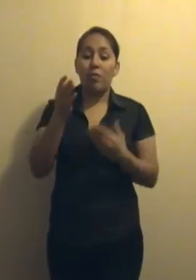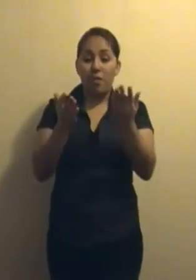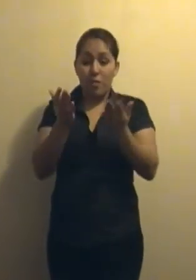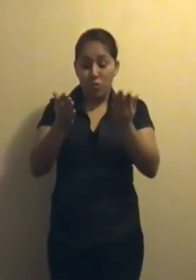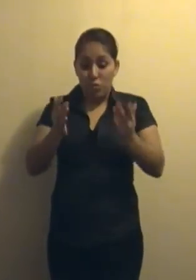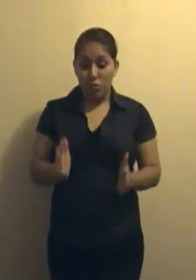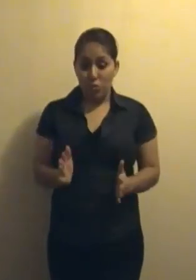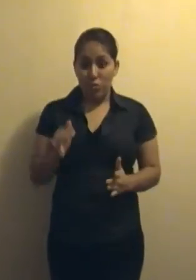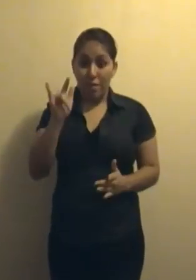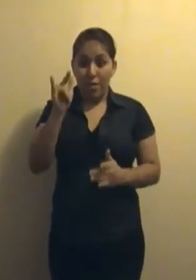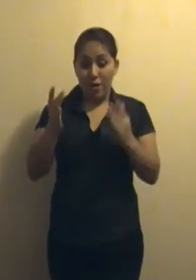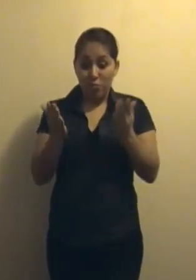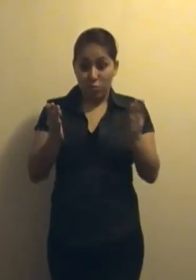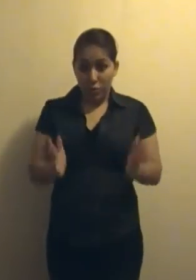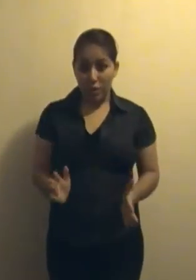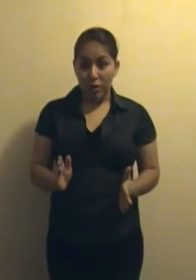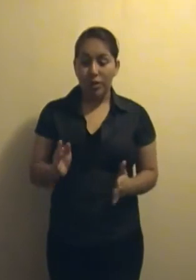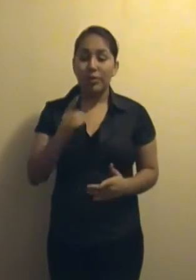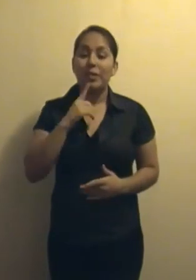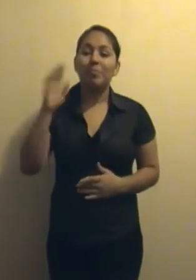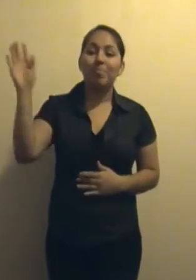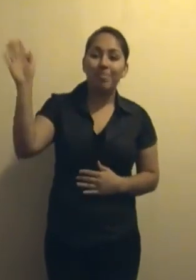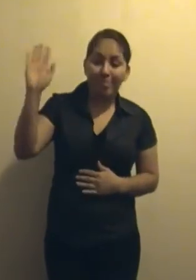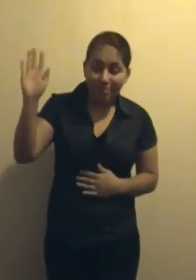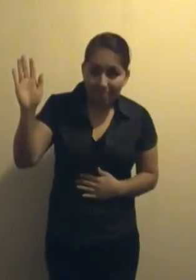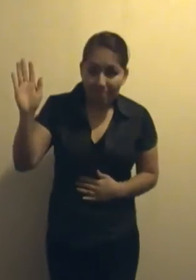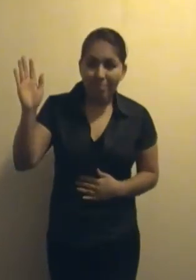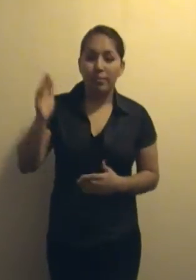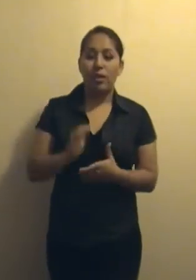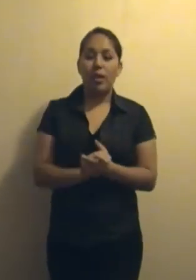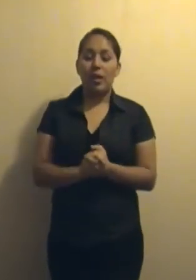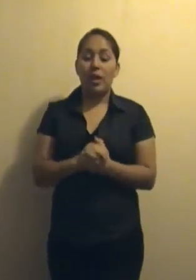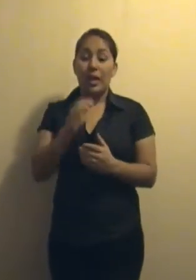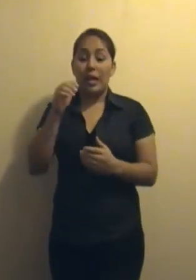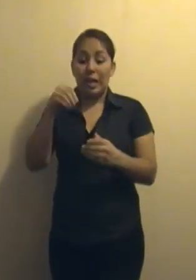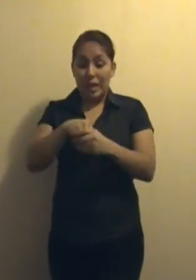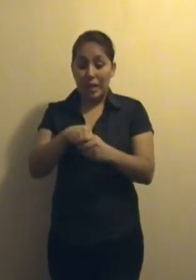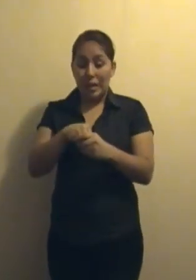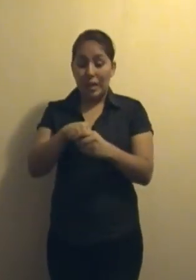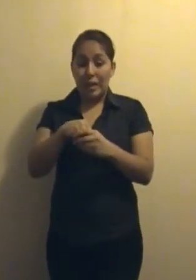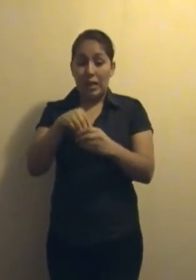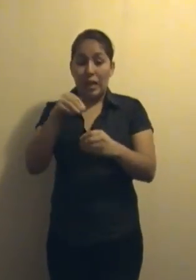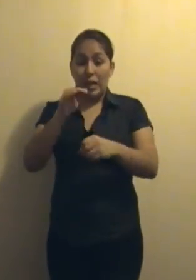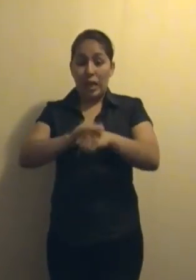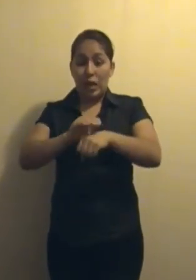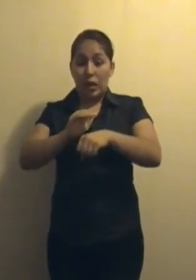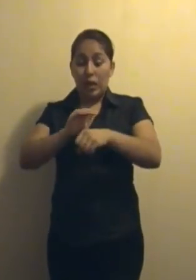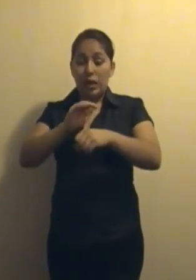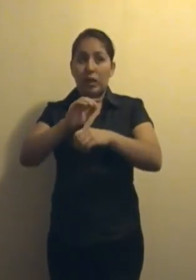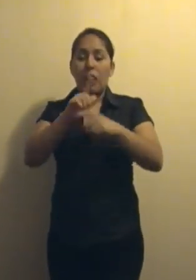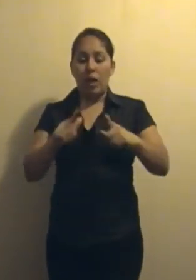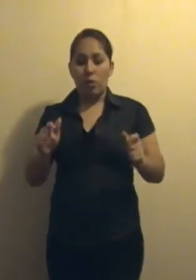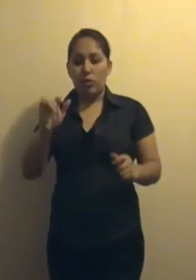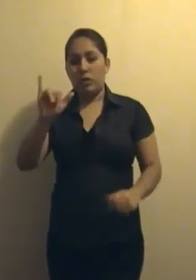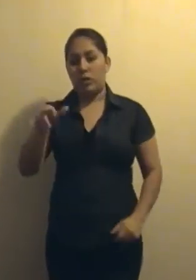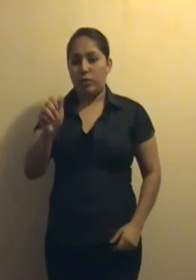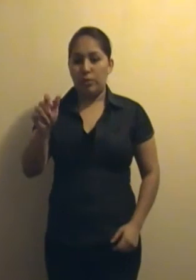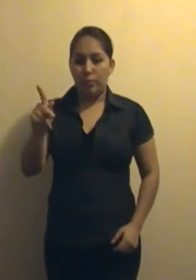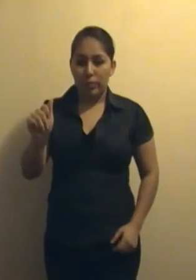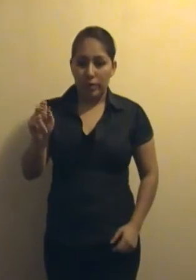off to Japan. So that was an indication of what was to come. We were about 1 hour outside of